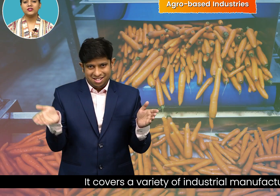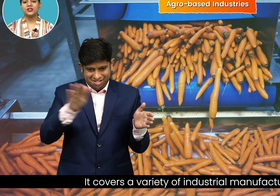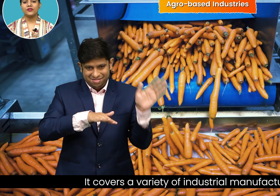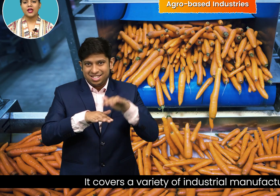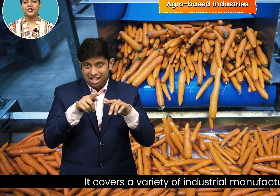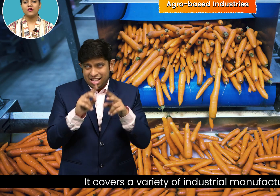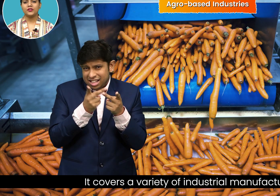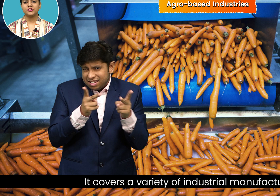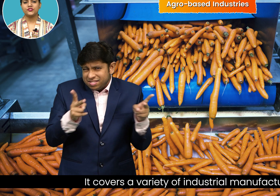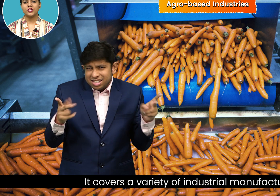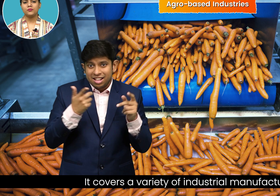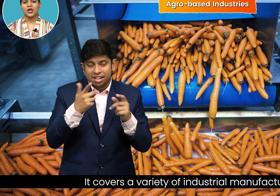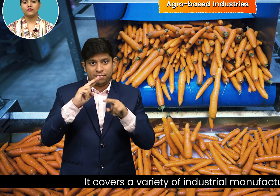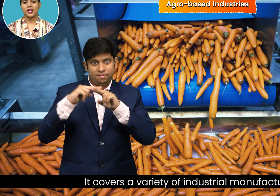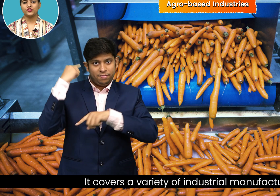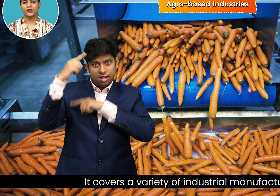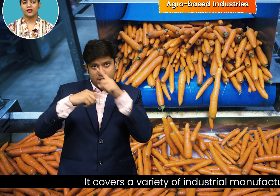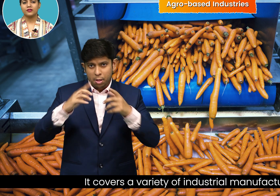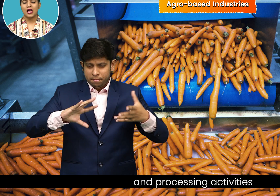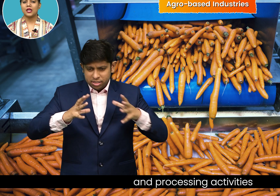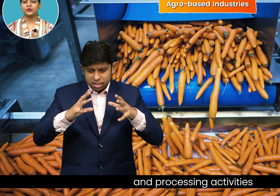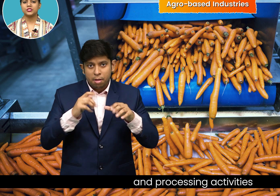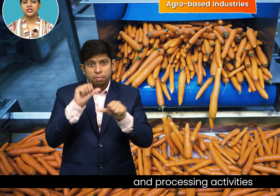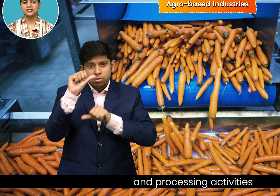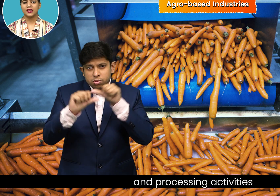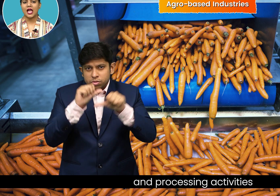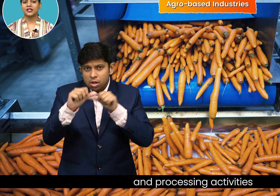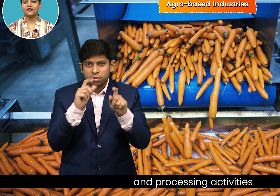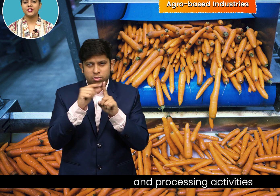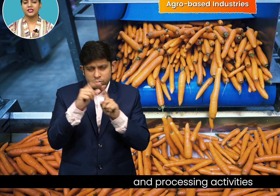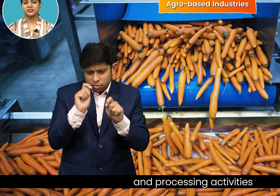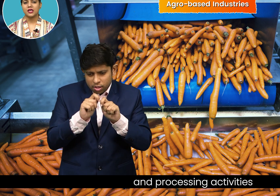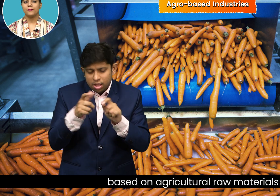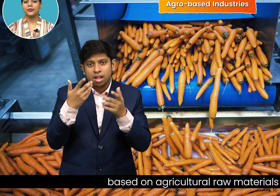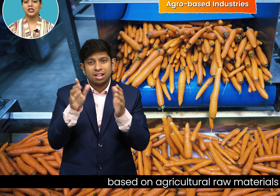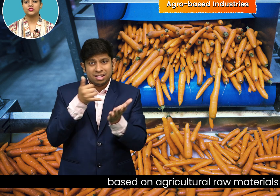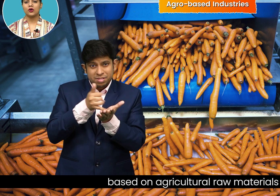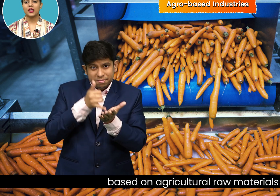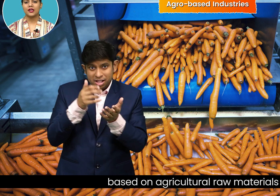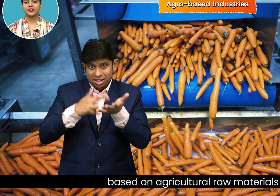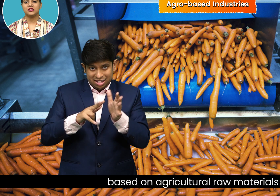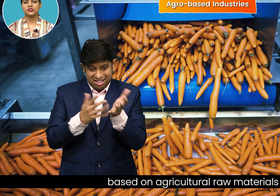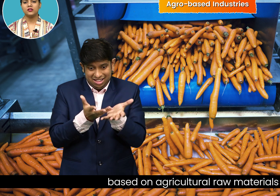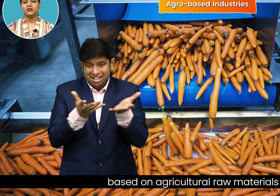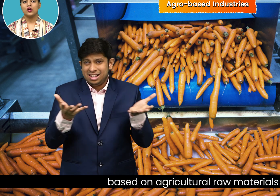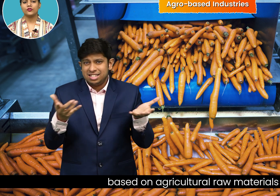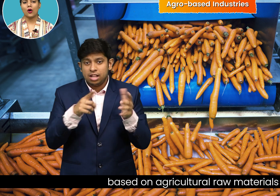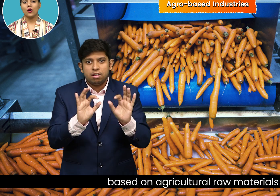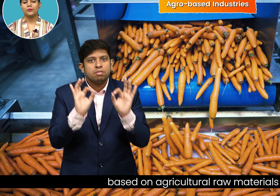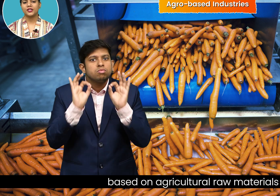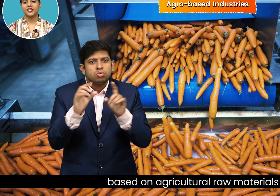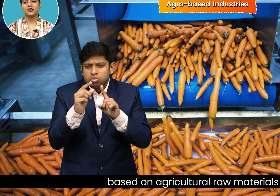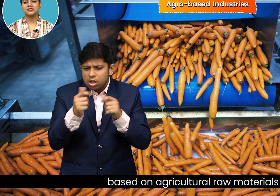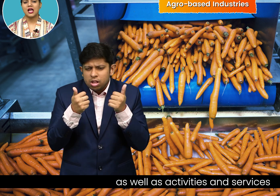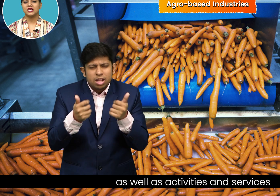It covers a variety of industrial manufacturing and processing activities based on agricultural,